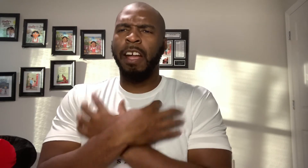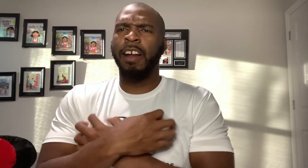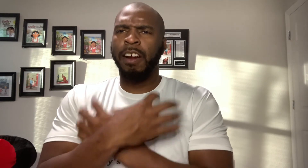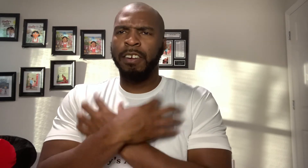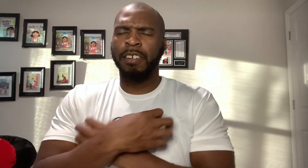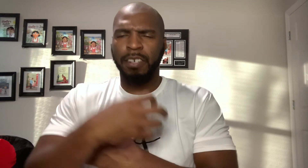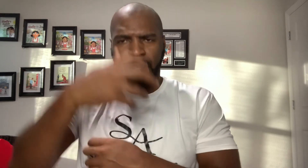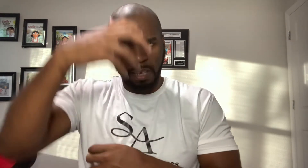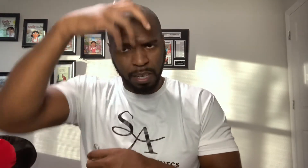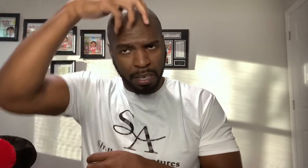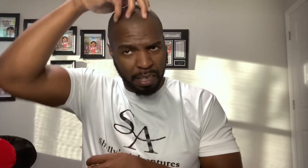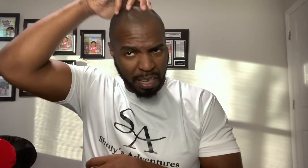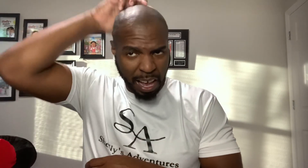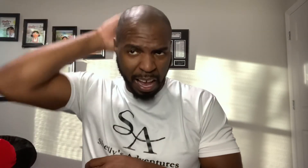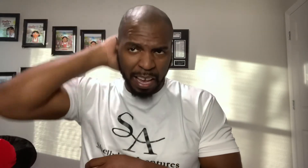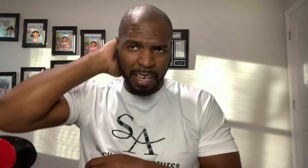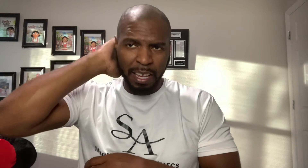bear, lion,